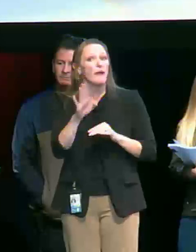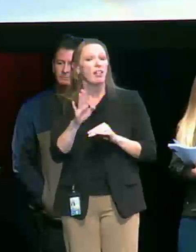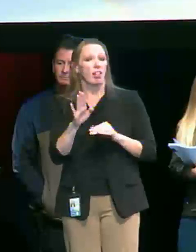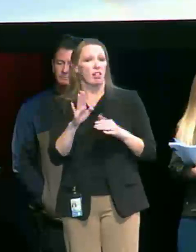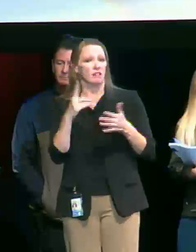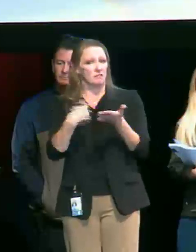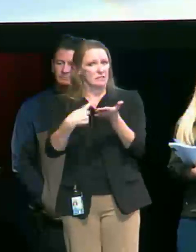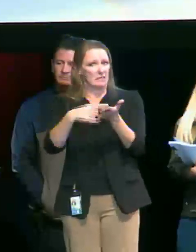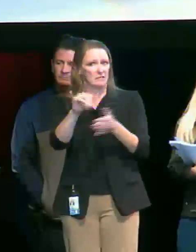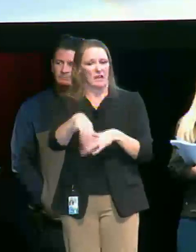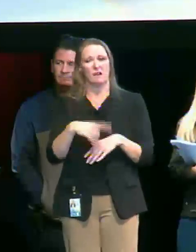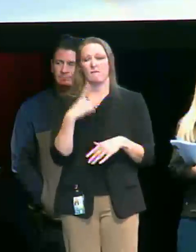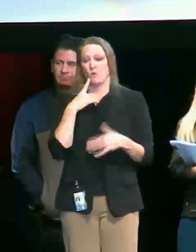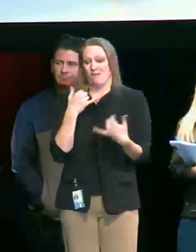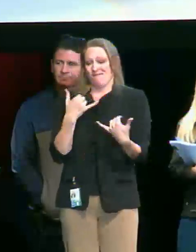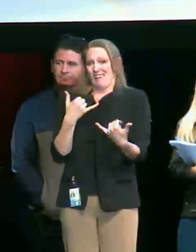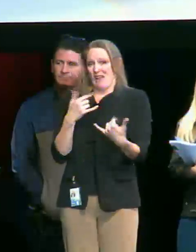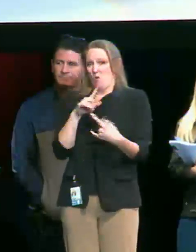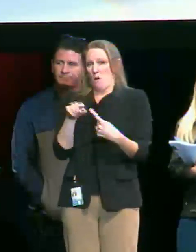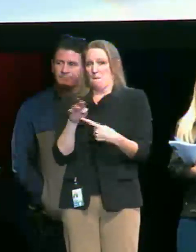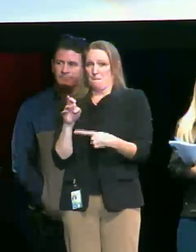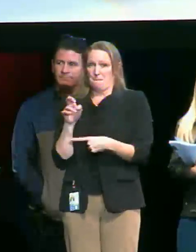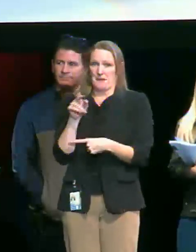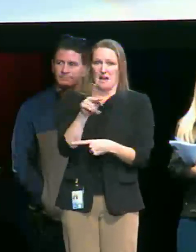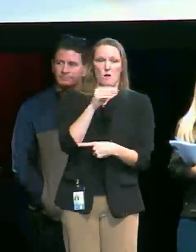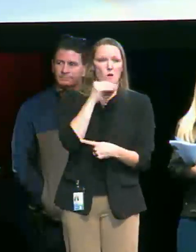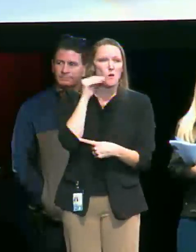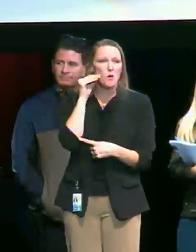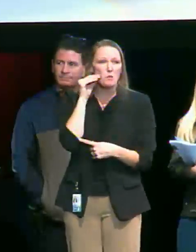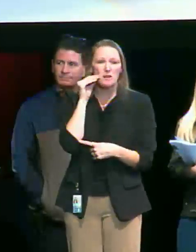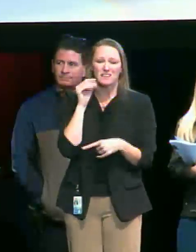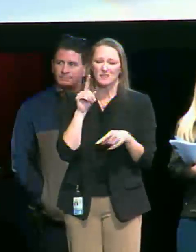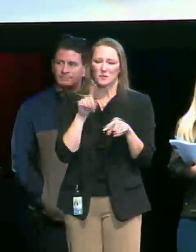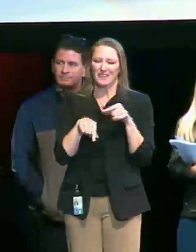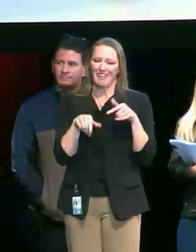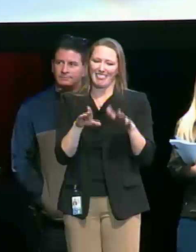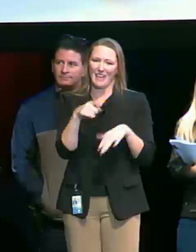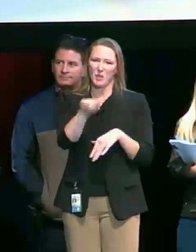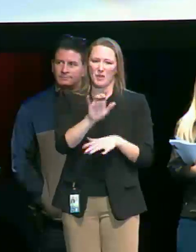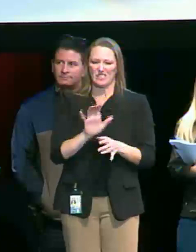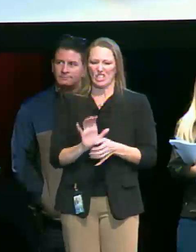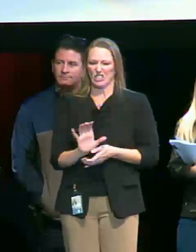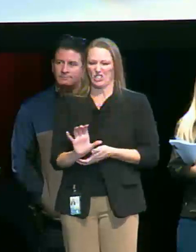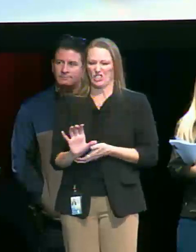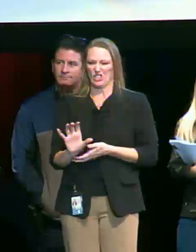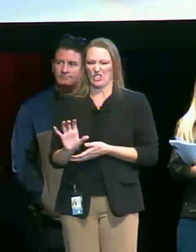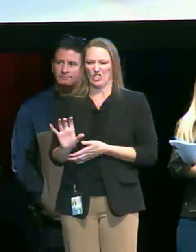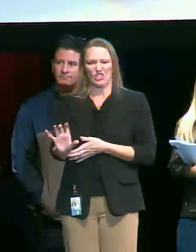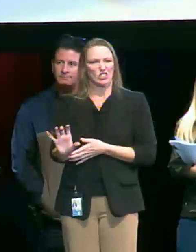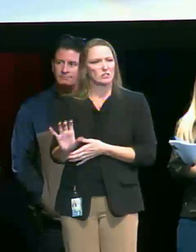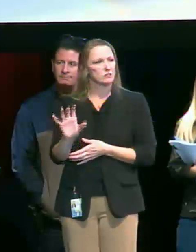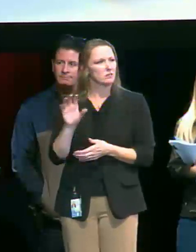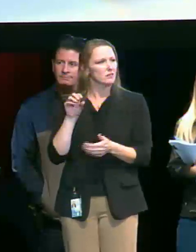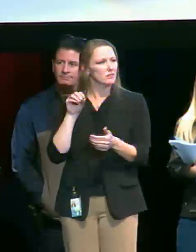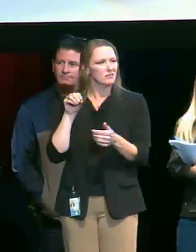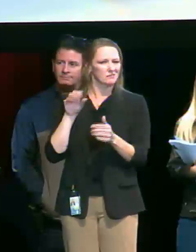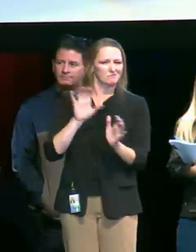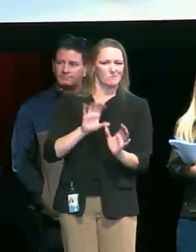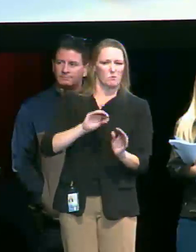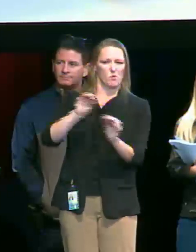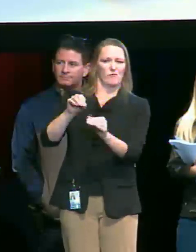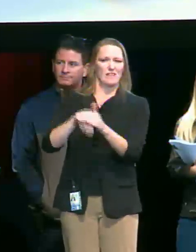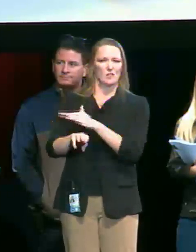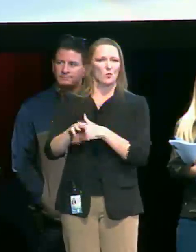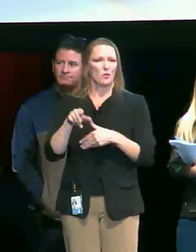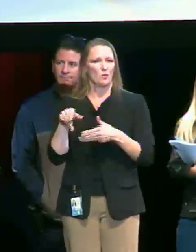do return home, we're not going to be able to let you push that debris into the roadways because we've got to get those